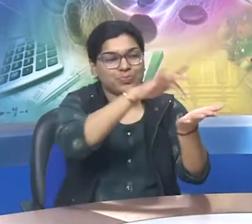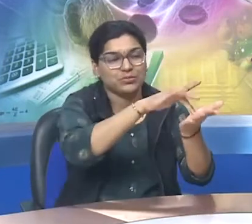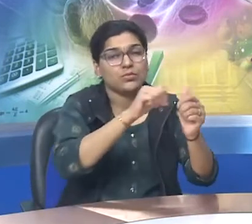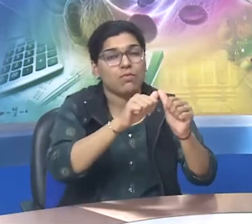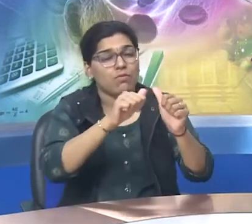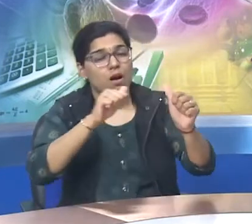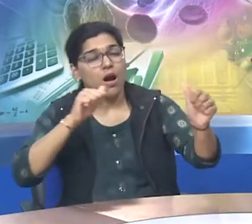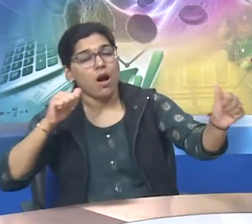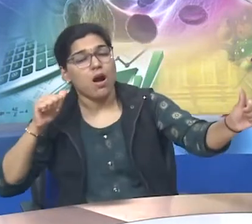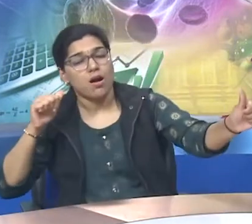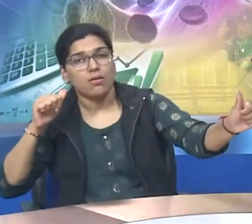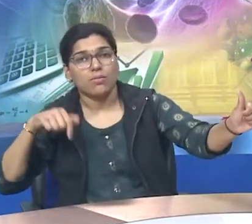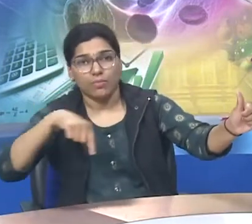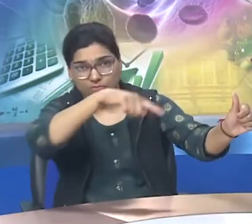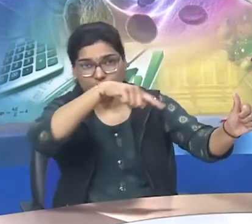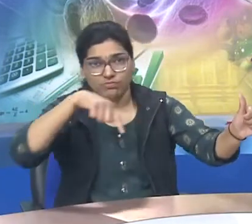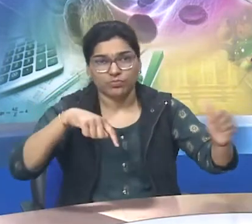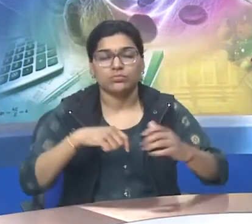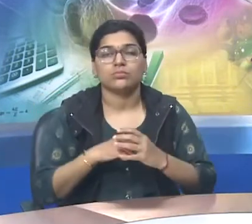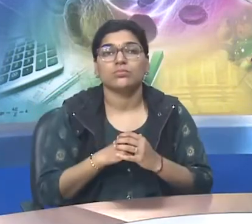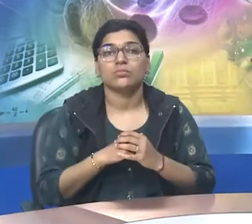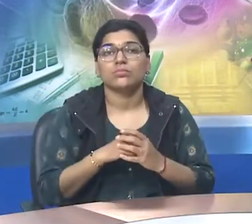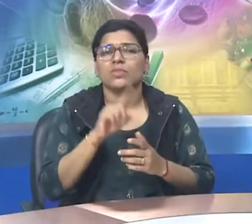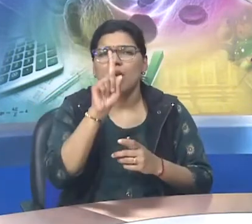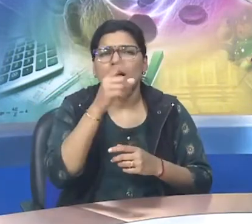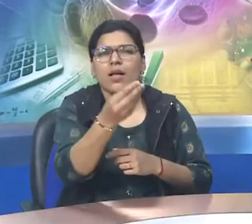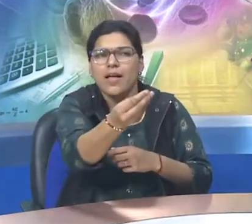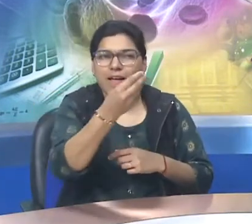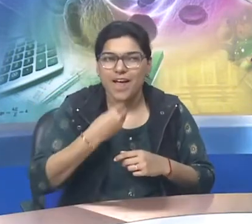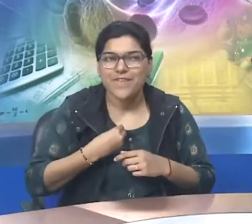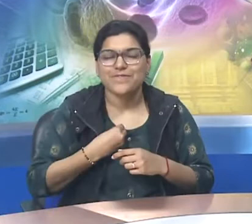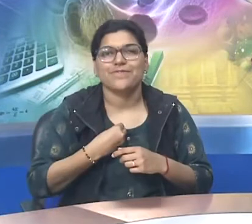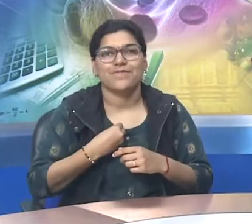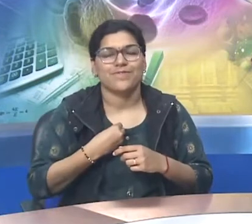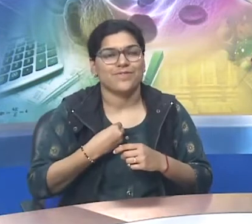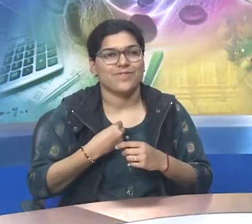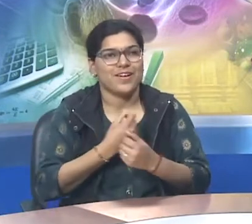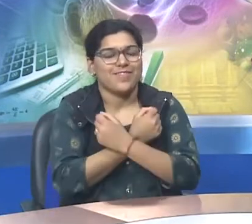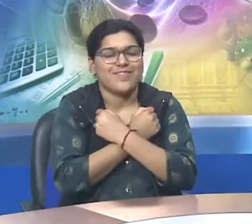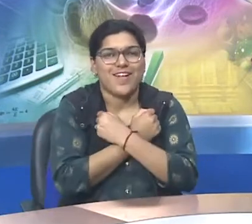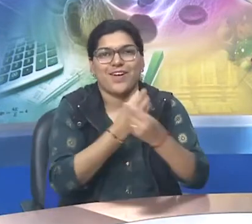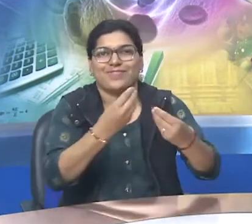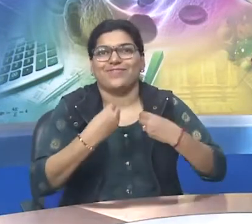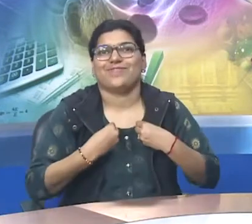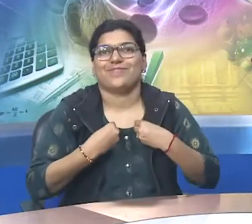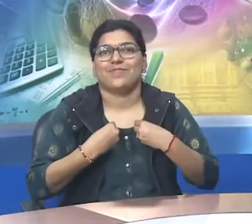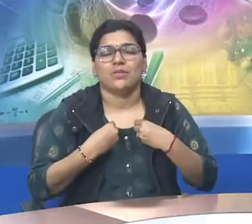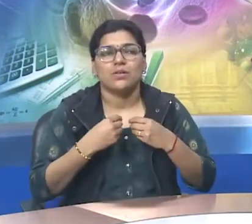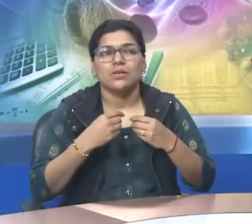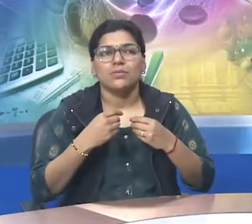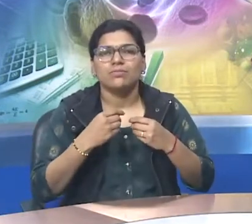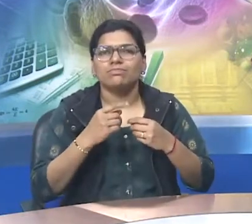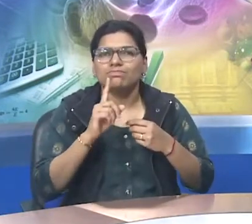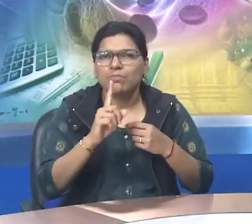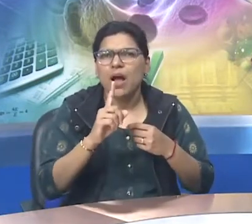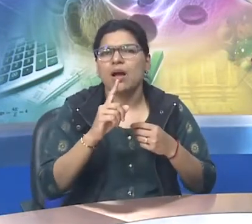In this poem, the poetess is describing about the grandmother's